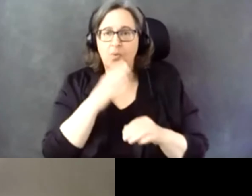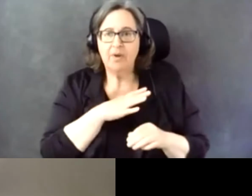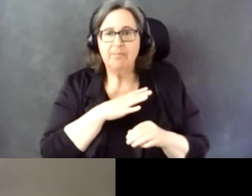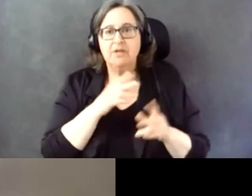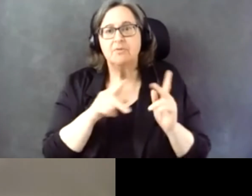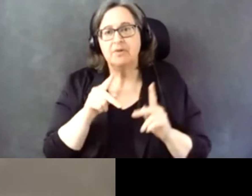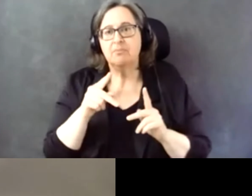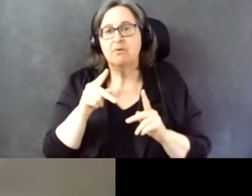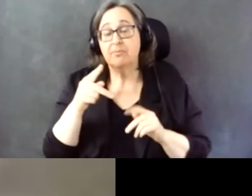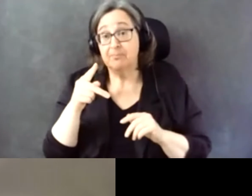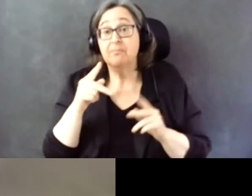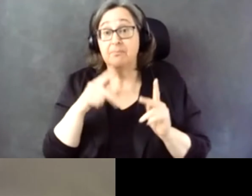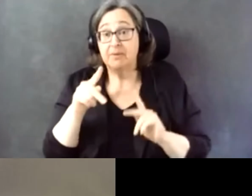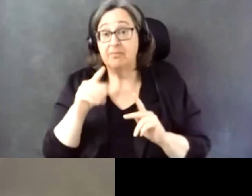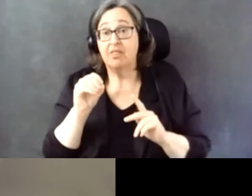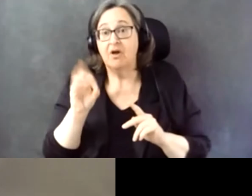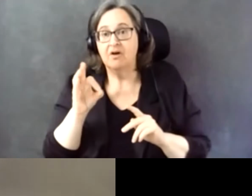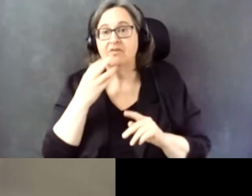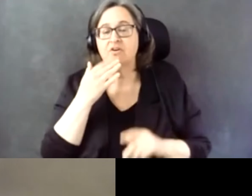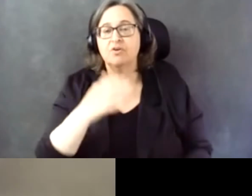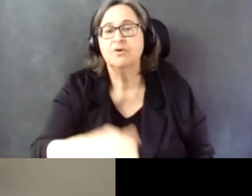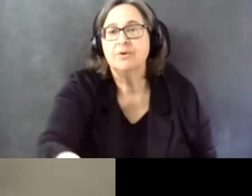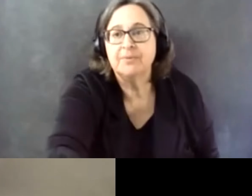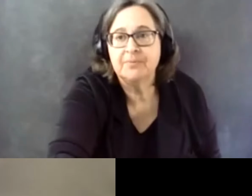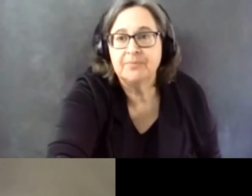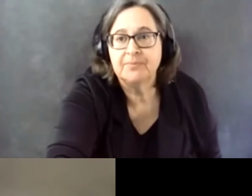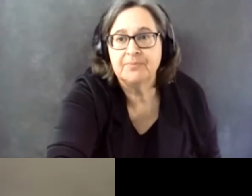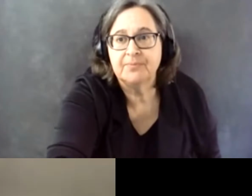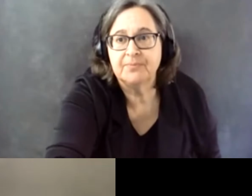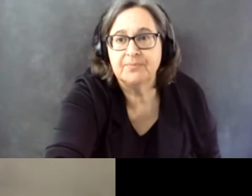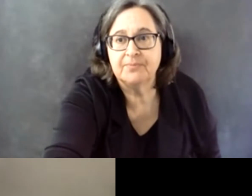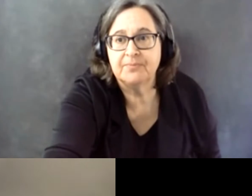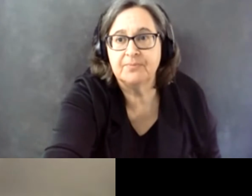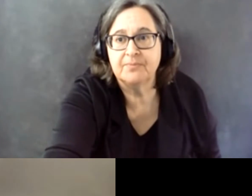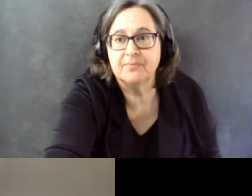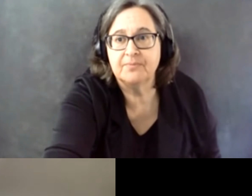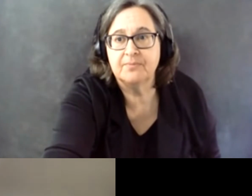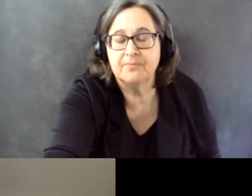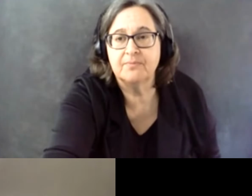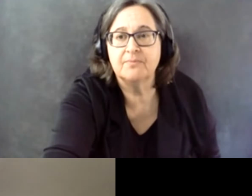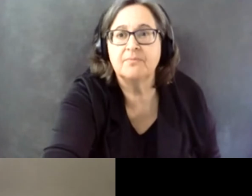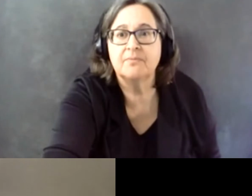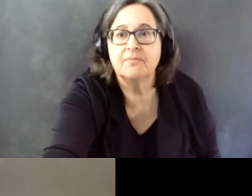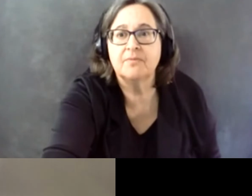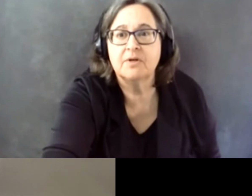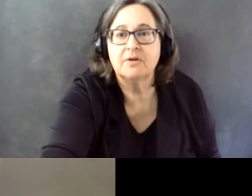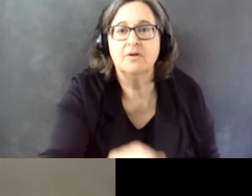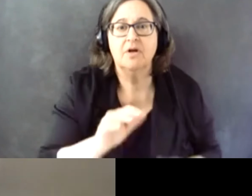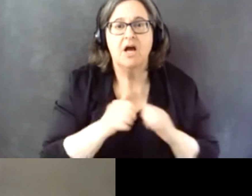how if at all are they integrated into your economic development plan to create a stronger economy